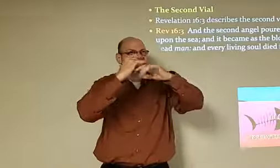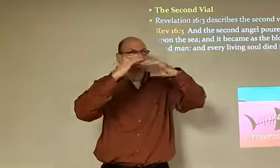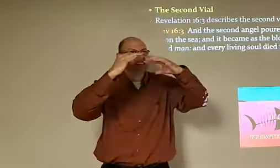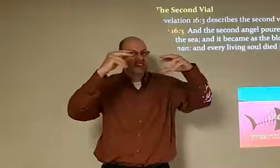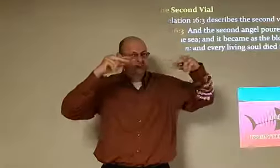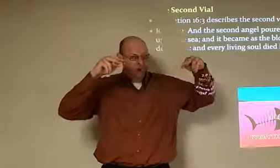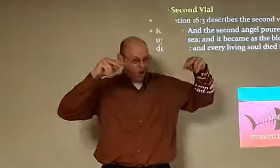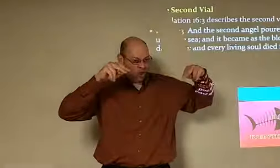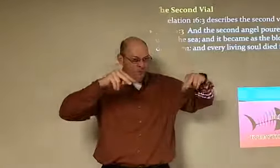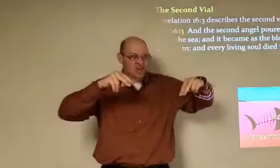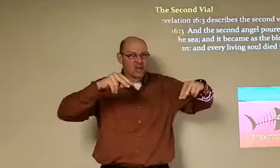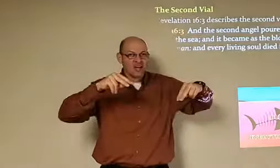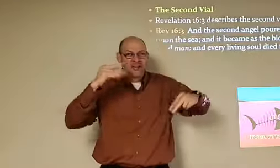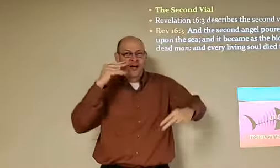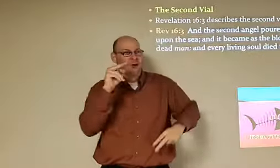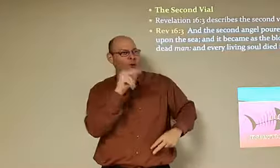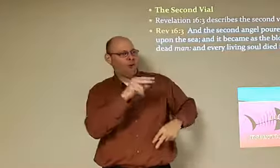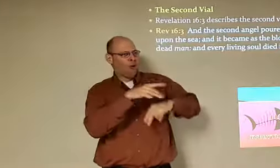where water is, it's going to turn red. And,